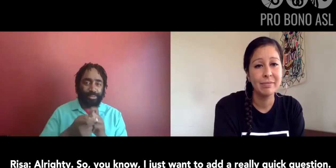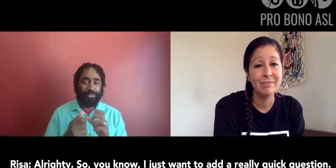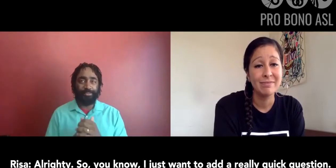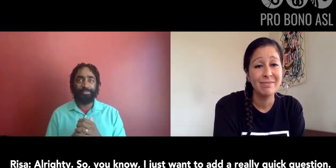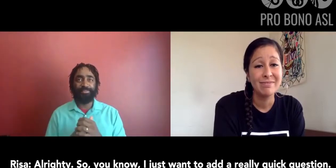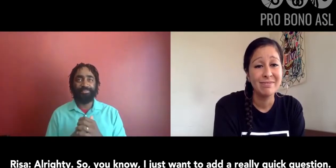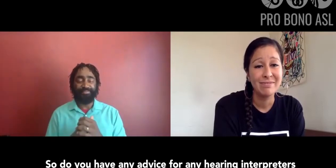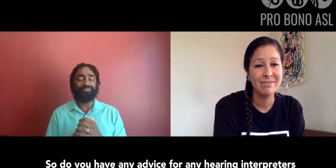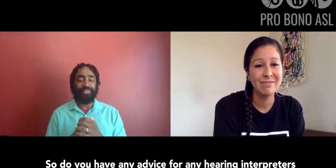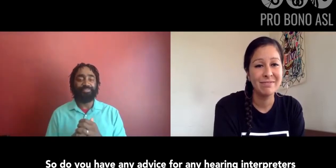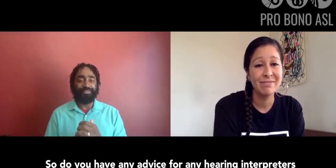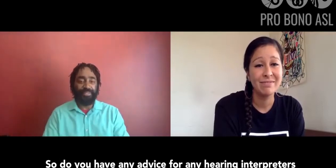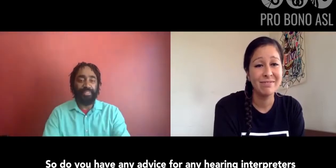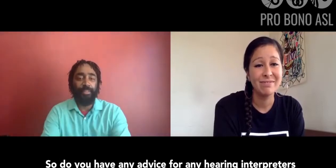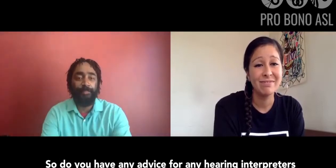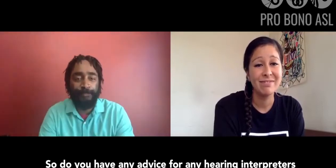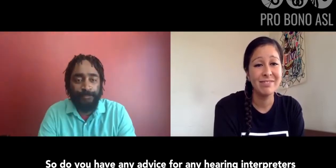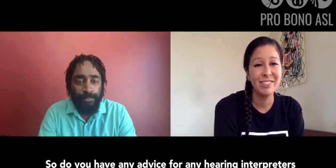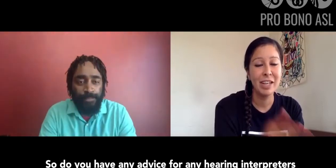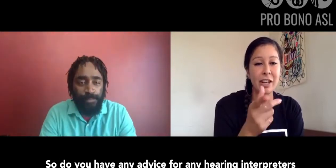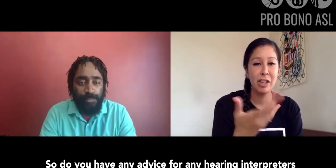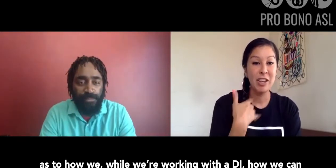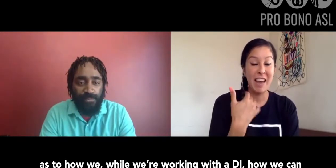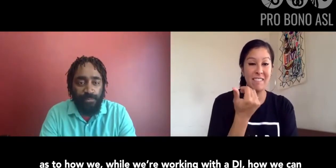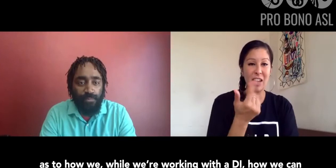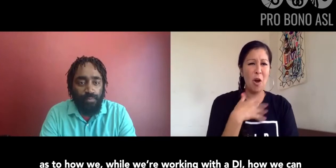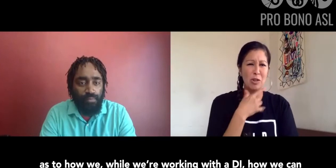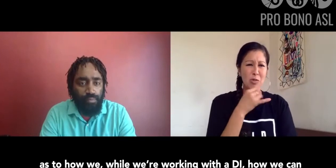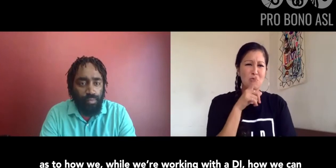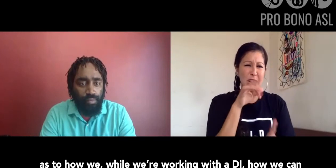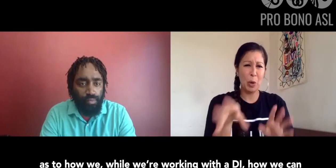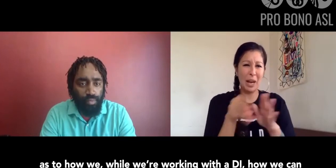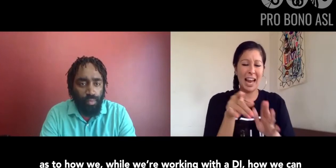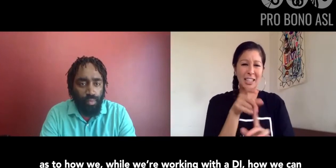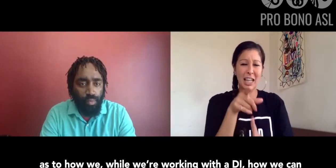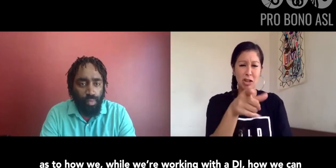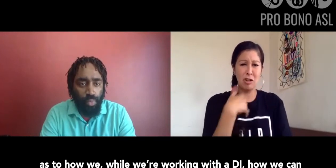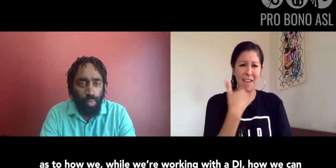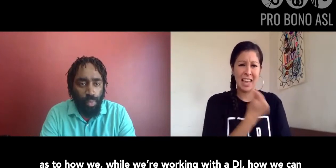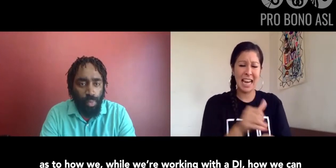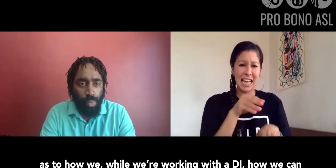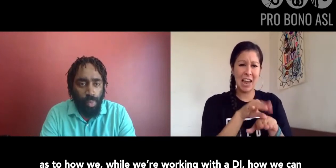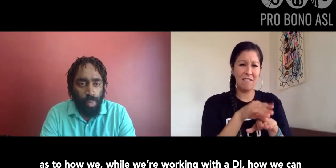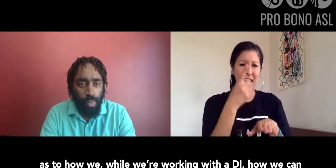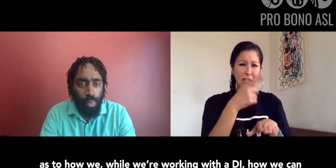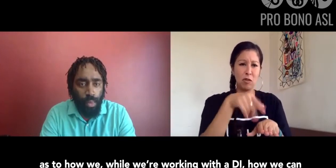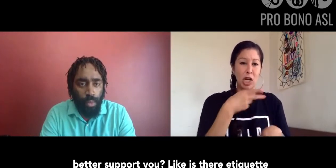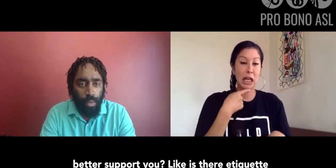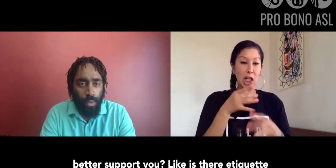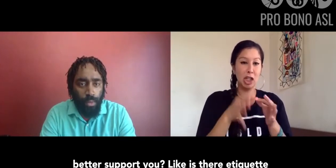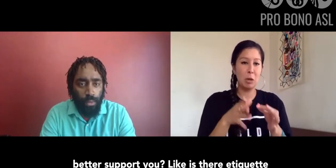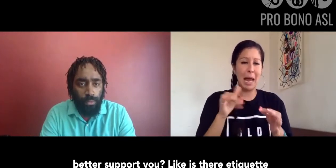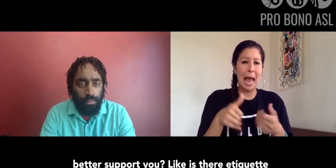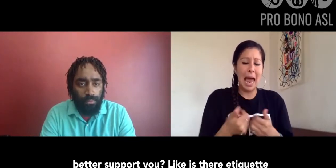just want to add a really quick question. So do you have any advice for any hearing interpreters as to how we, while we're working with DI, how we can